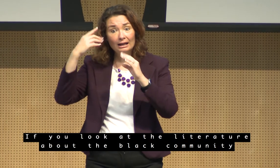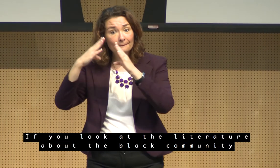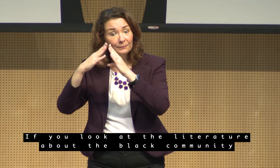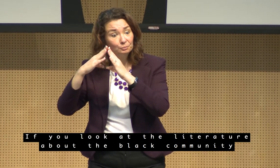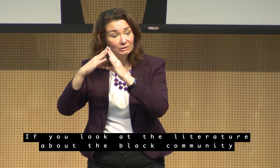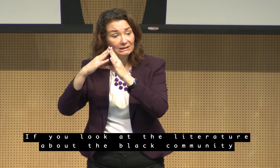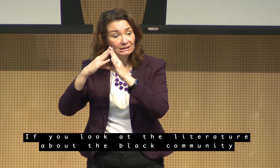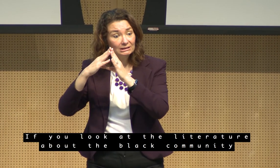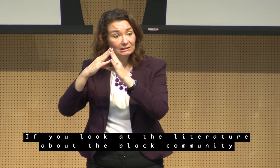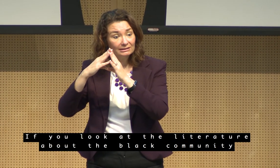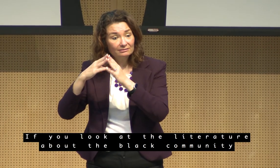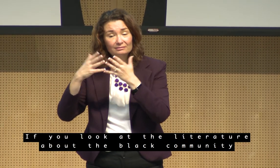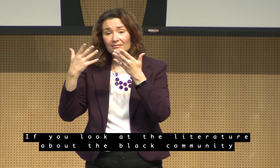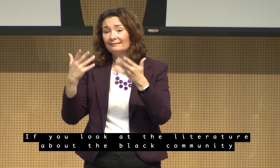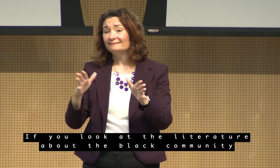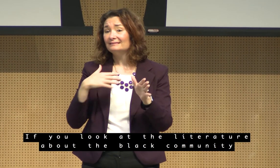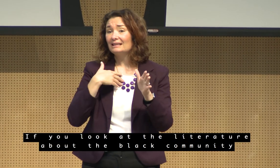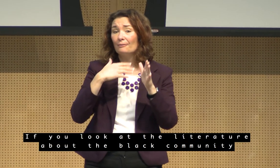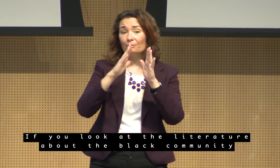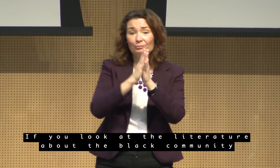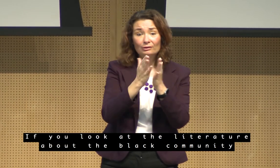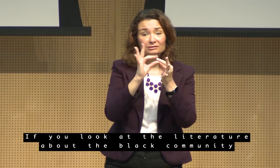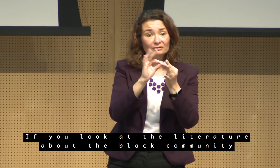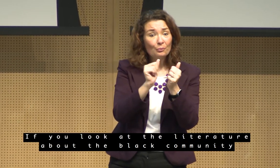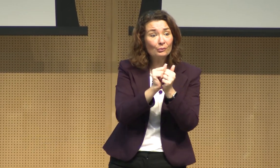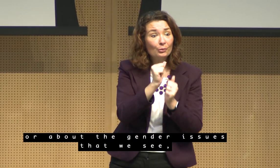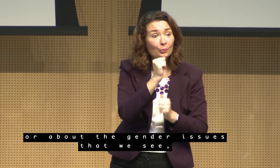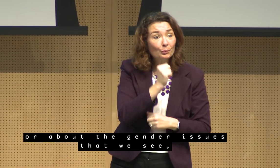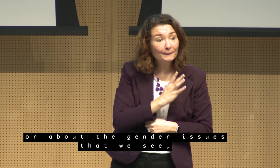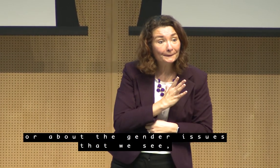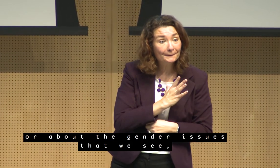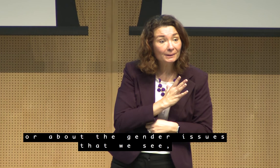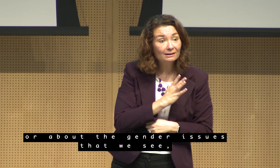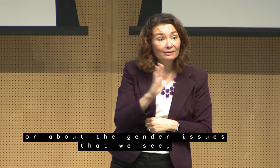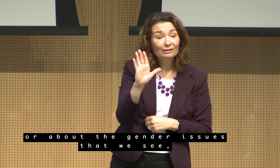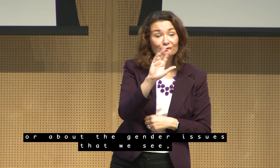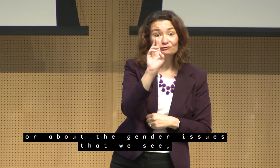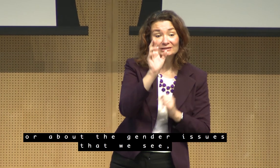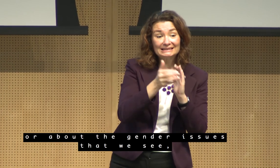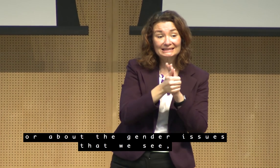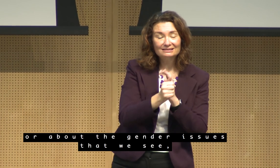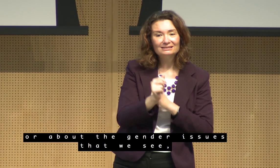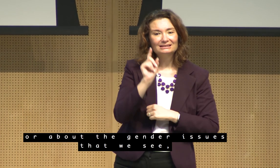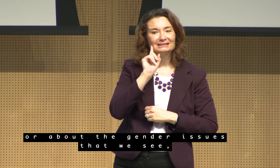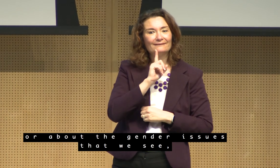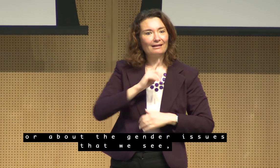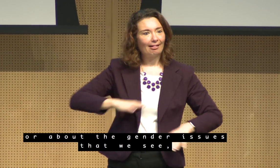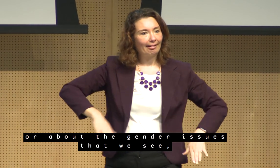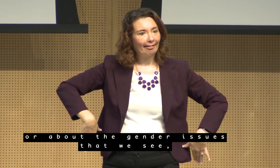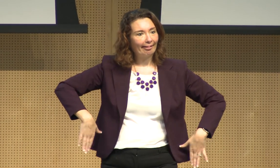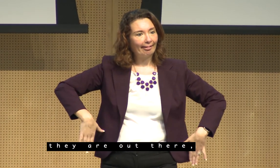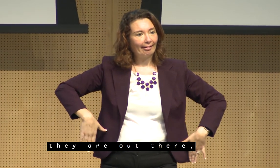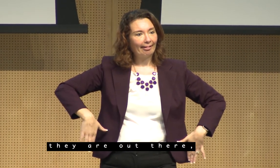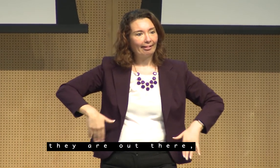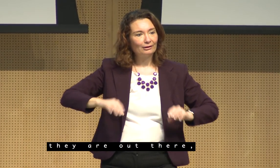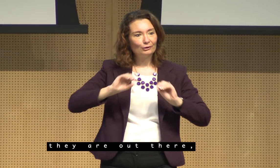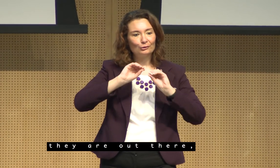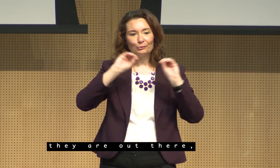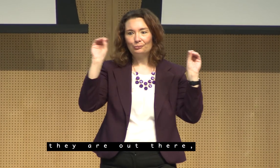If you look at the literature about the Black community or about the gender issues that we see, they are